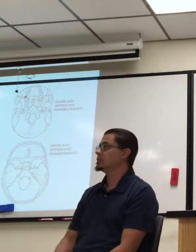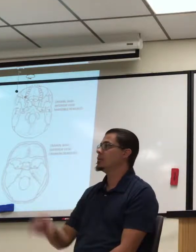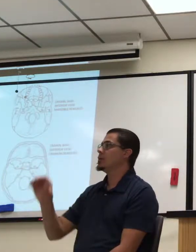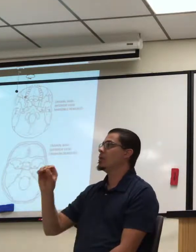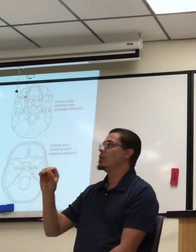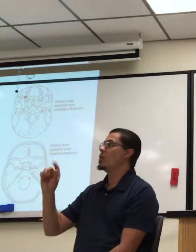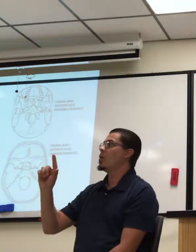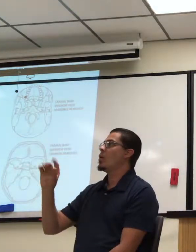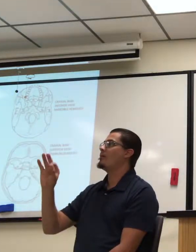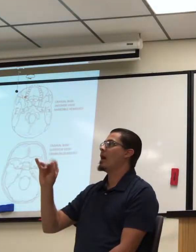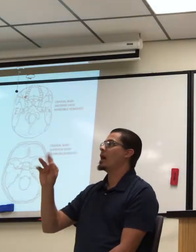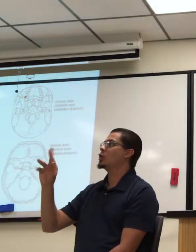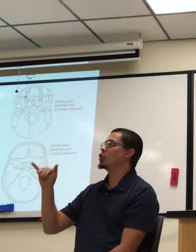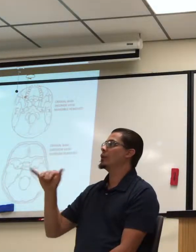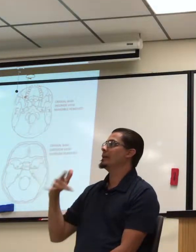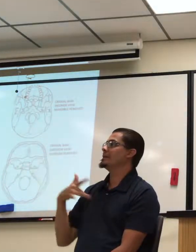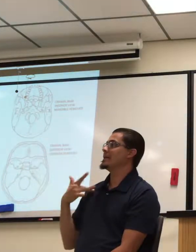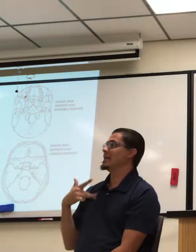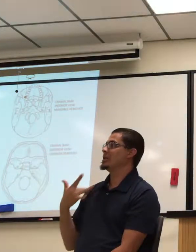olfactory sensations, right?